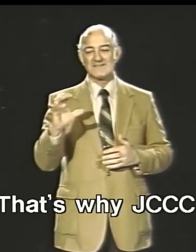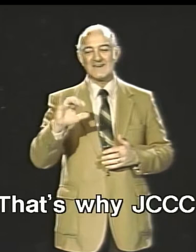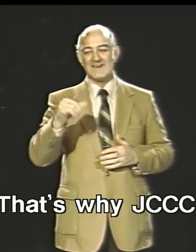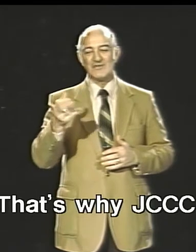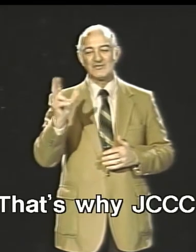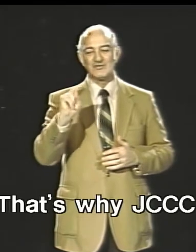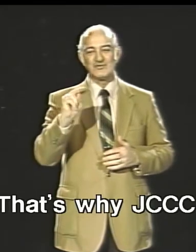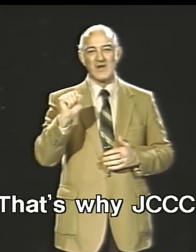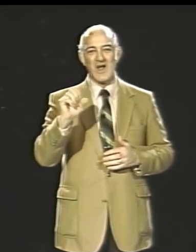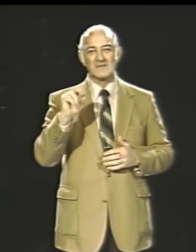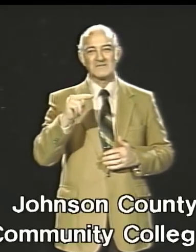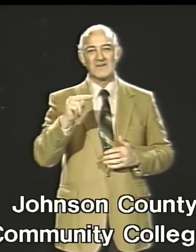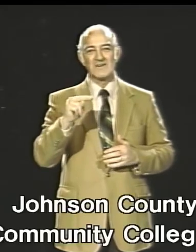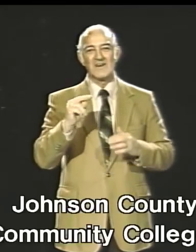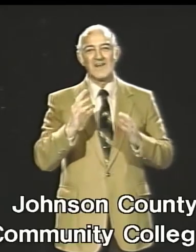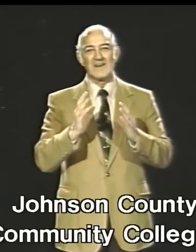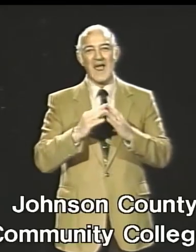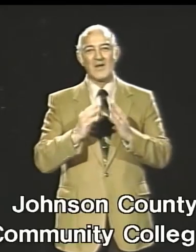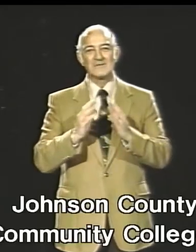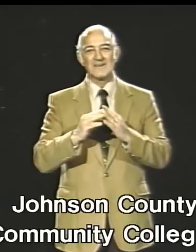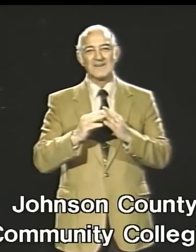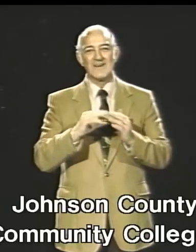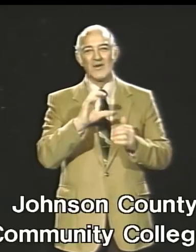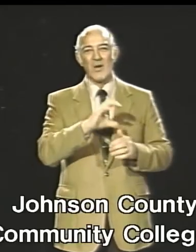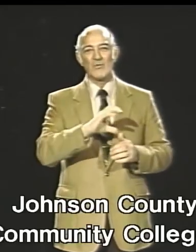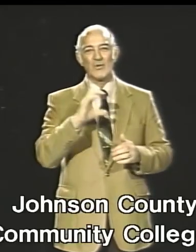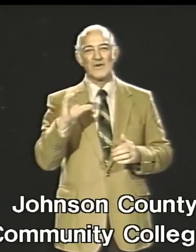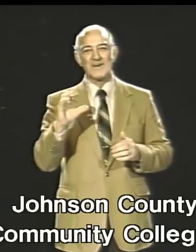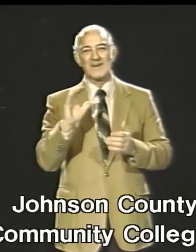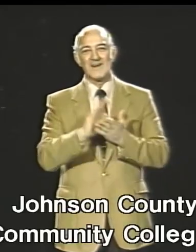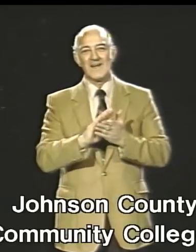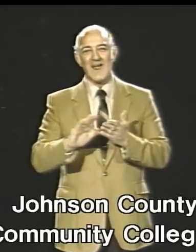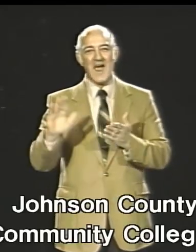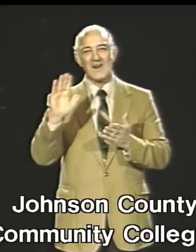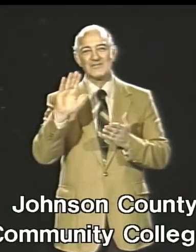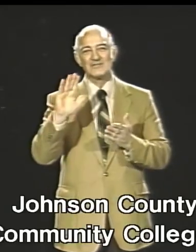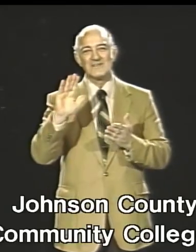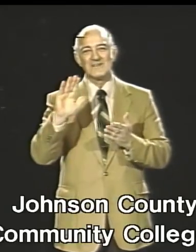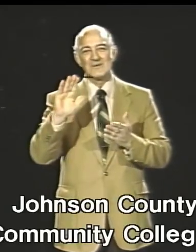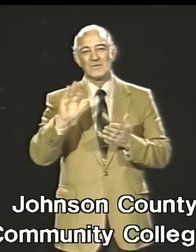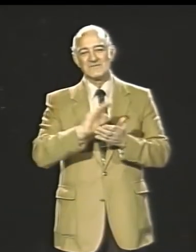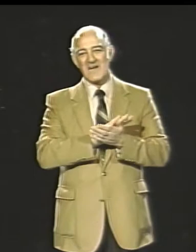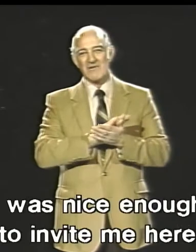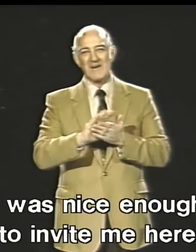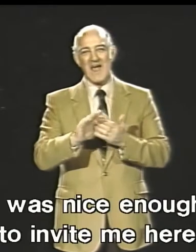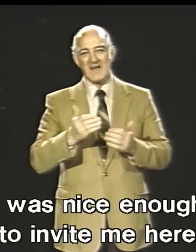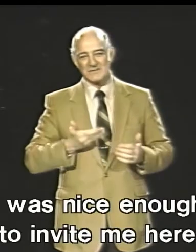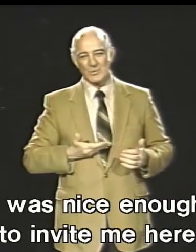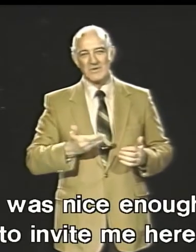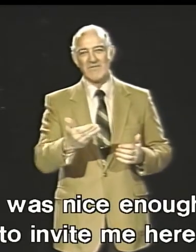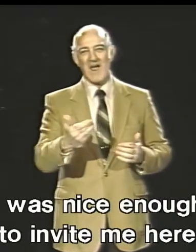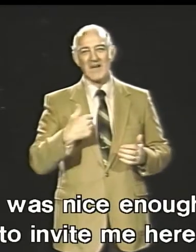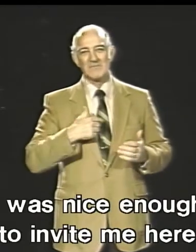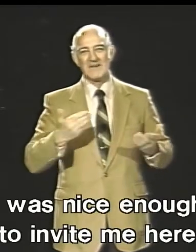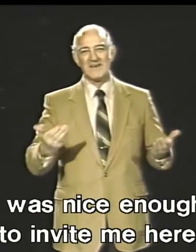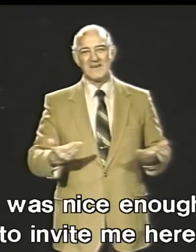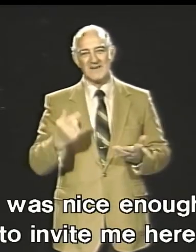That's why the JCCC, Johnson County Community College, was nice to invite me